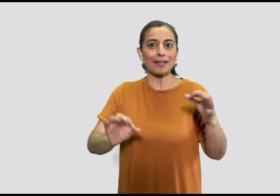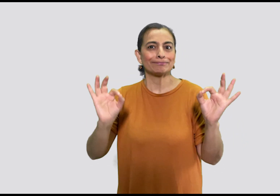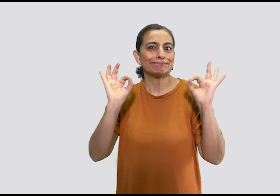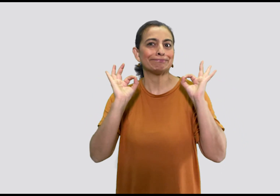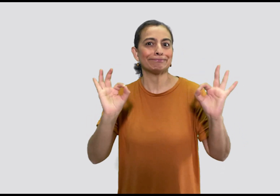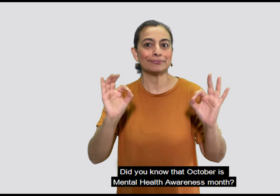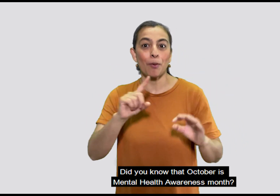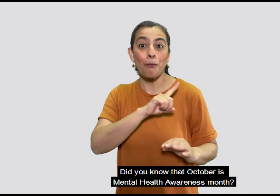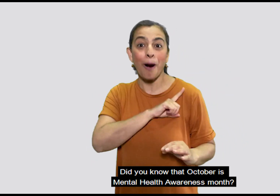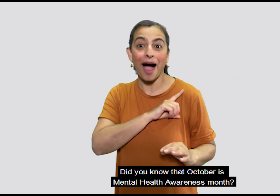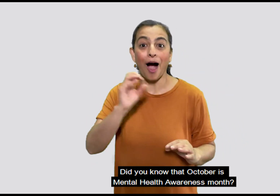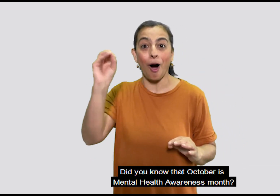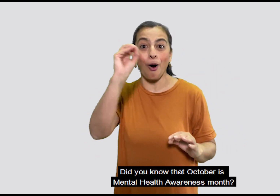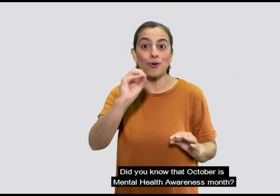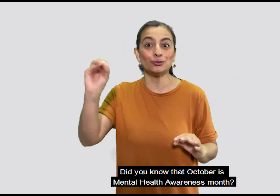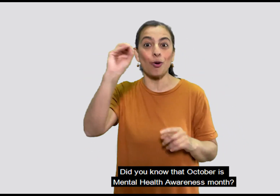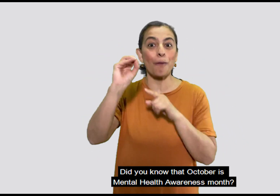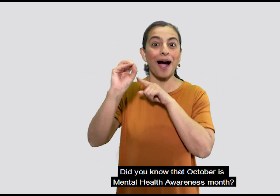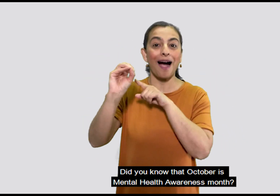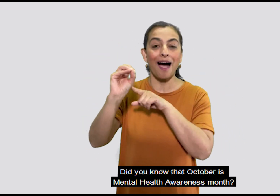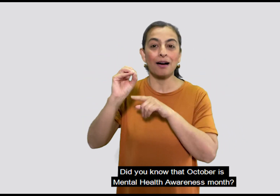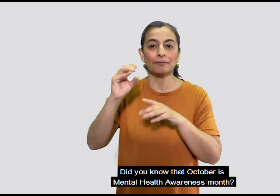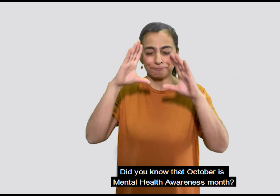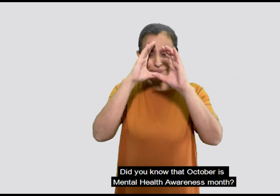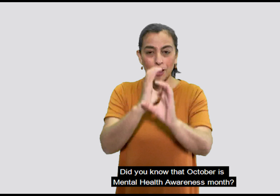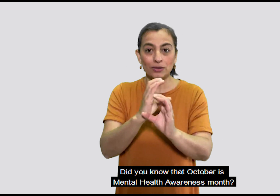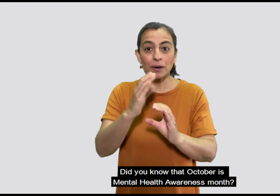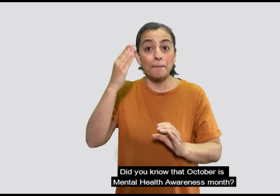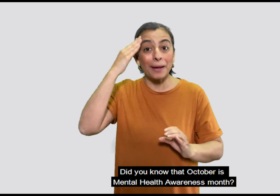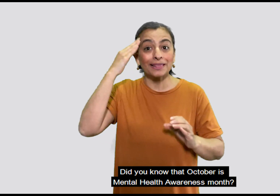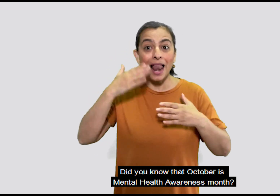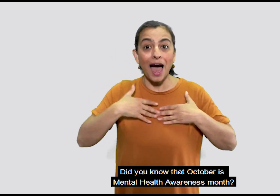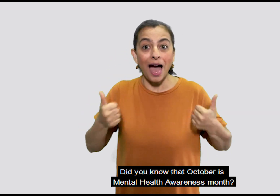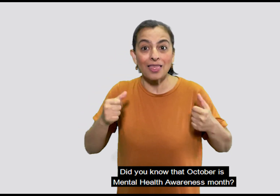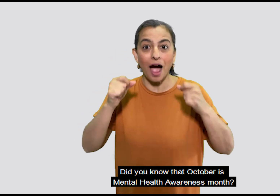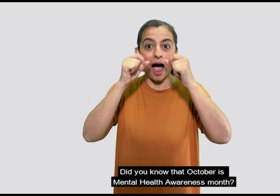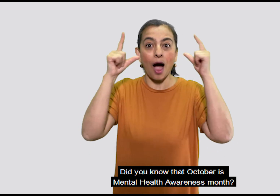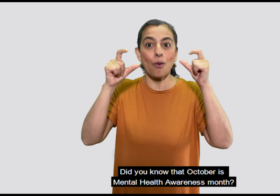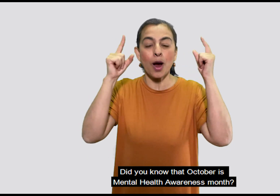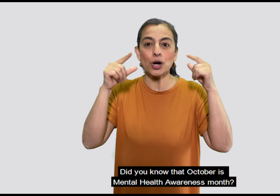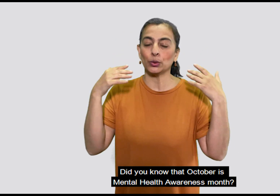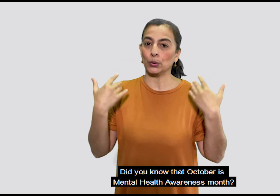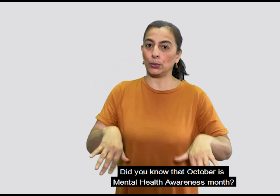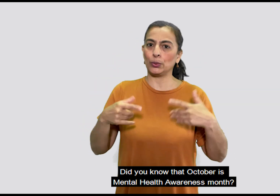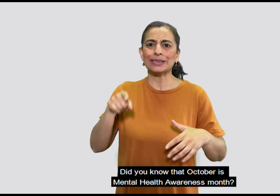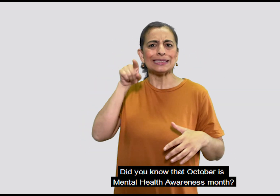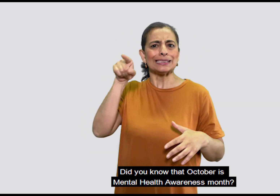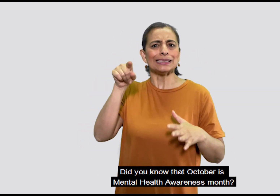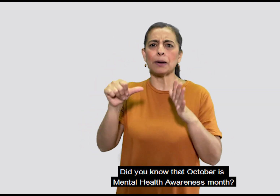basis. Did you know that October is Mental Health Awareness Month?